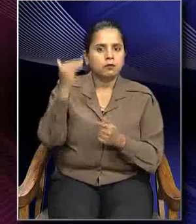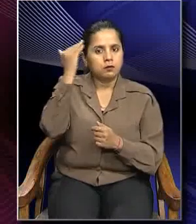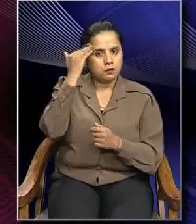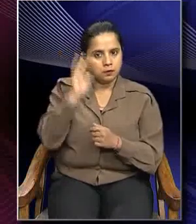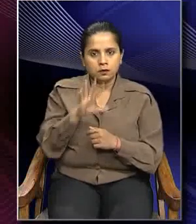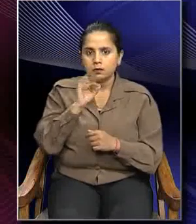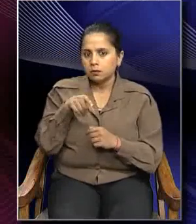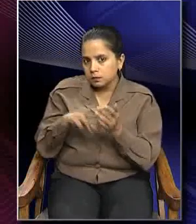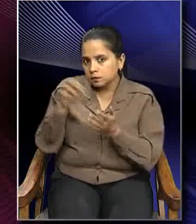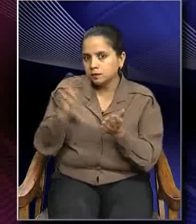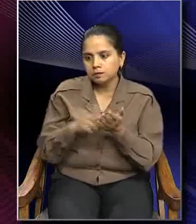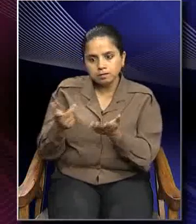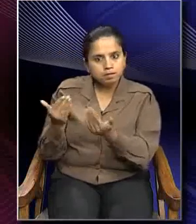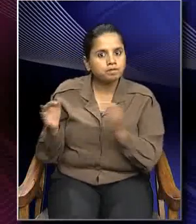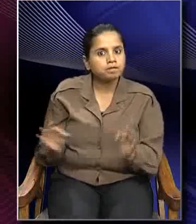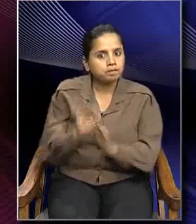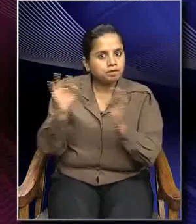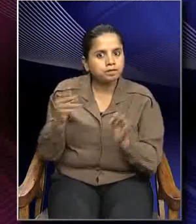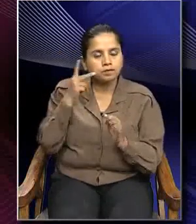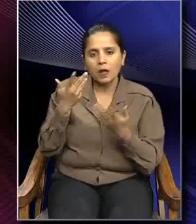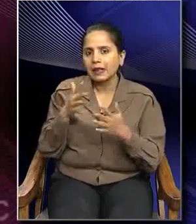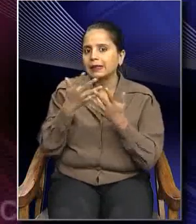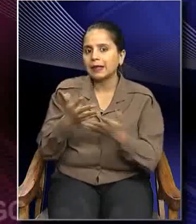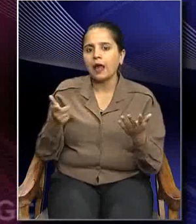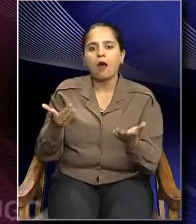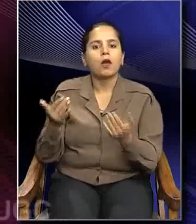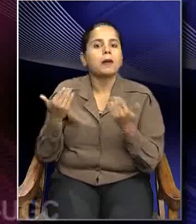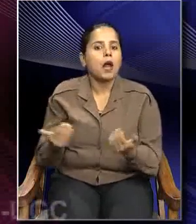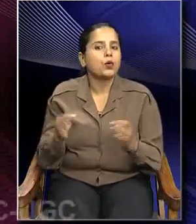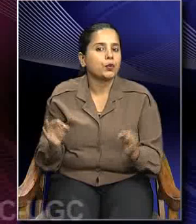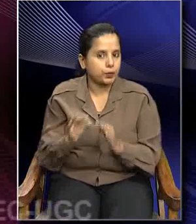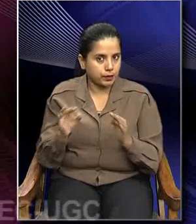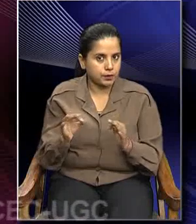of non-existence of a thing.